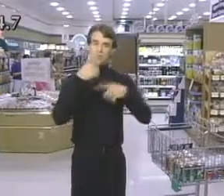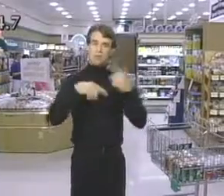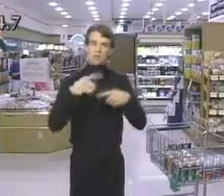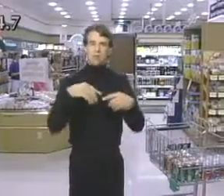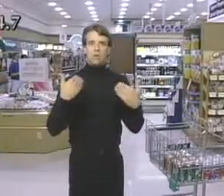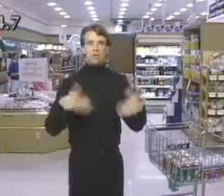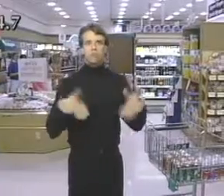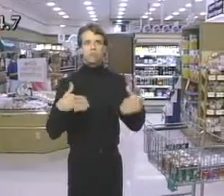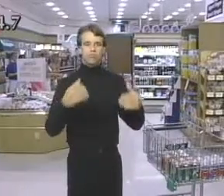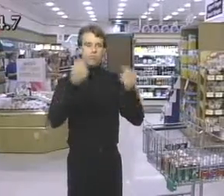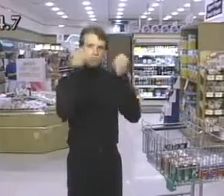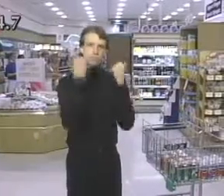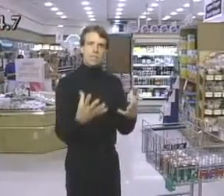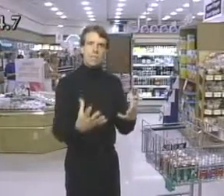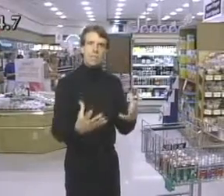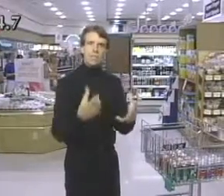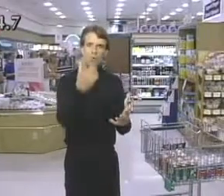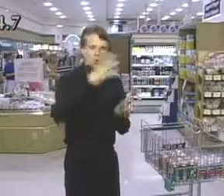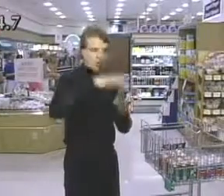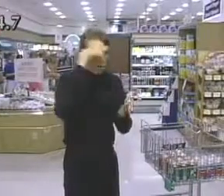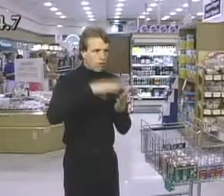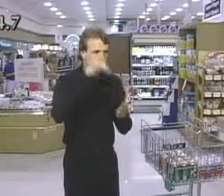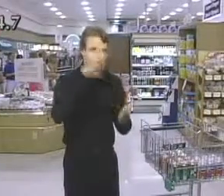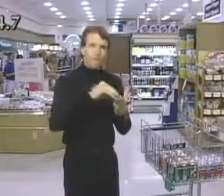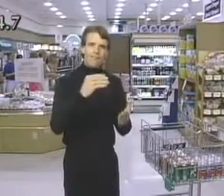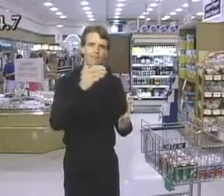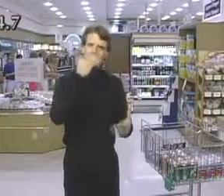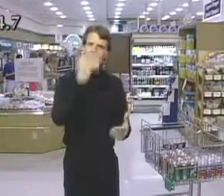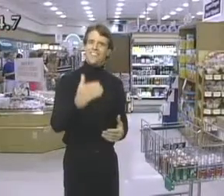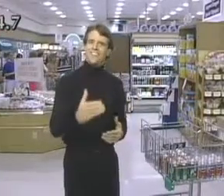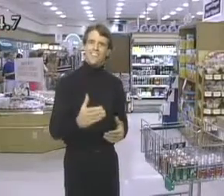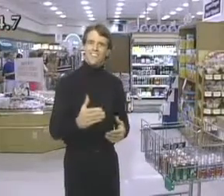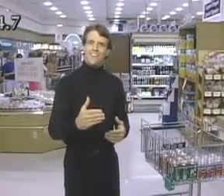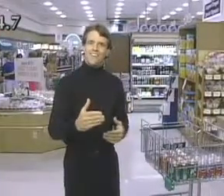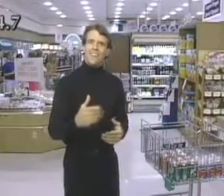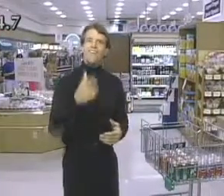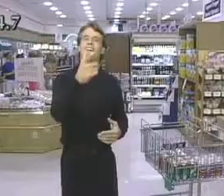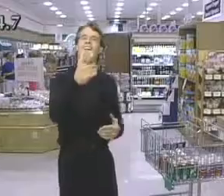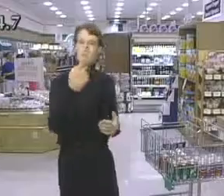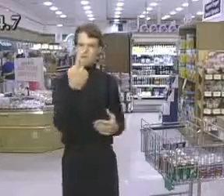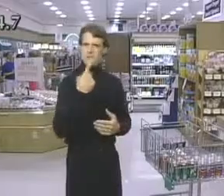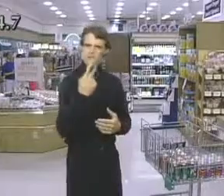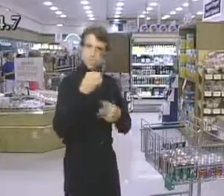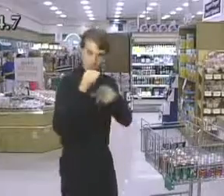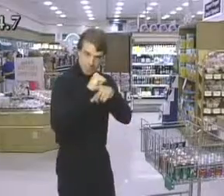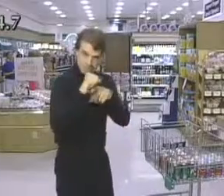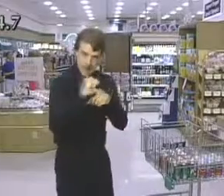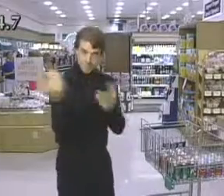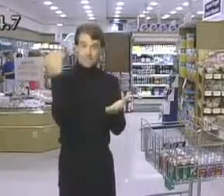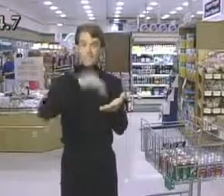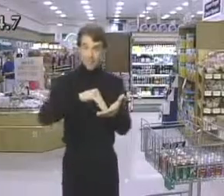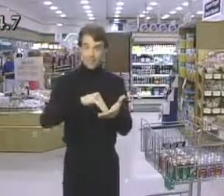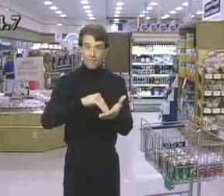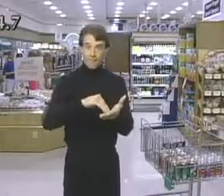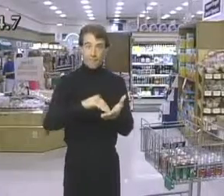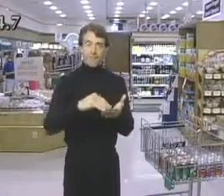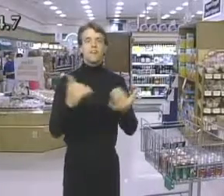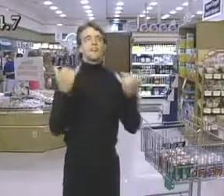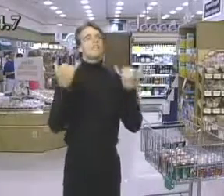Well, you have just learned many food signs. Good work. Let's practice these new